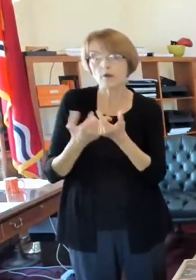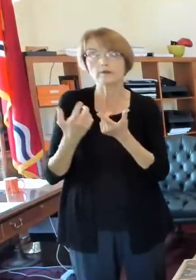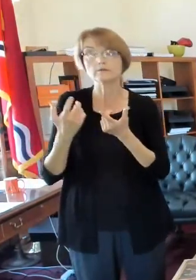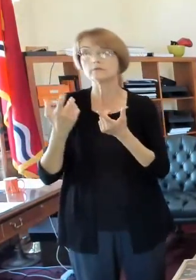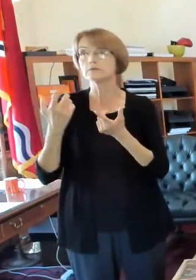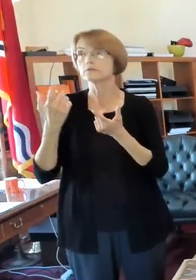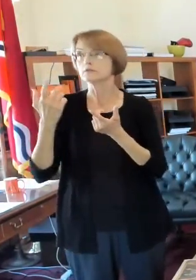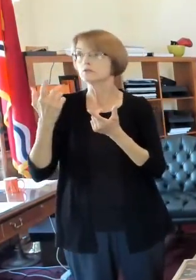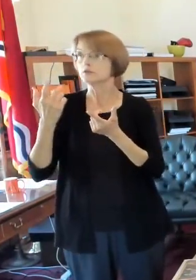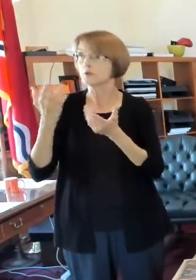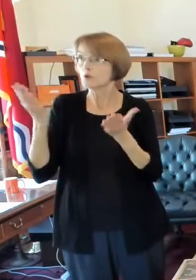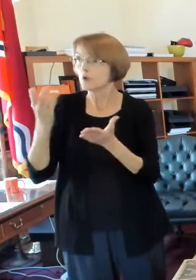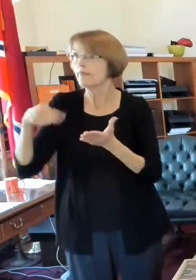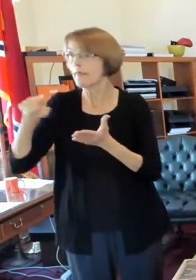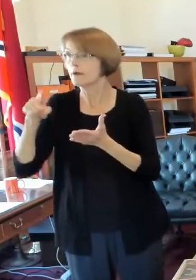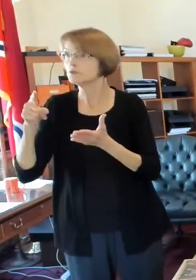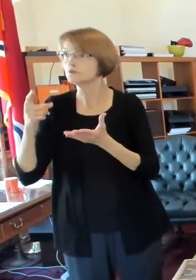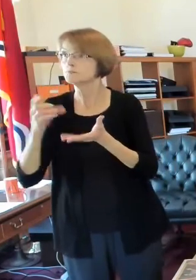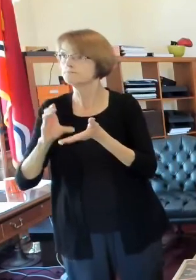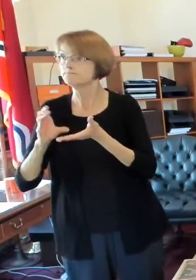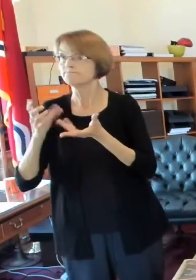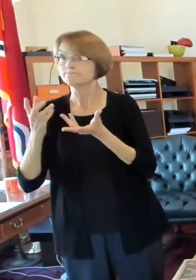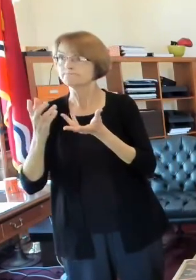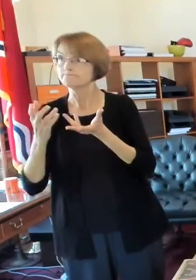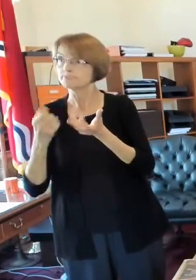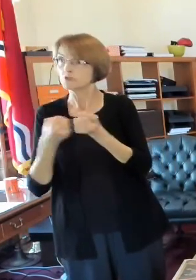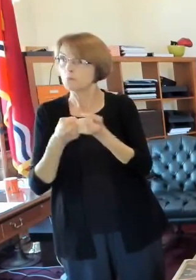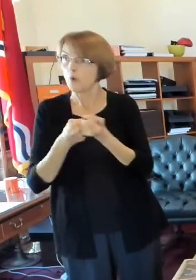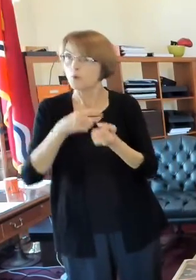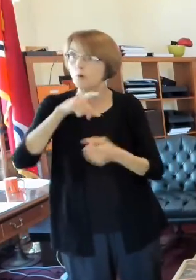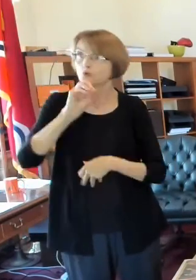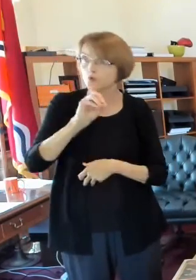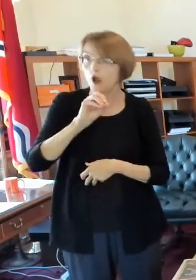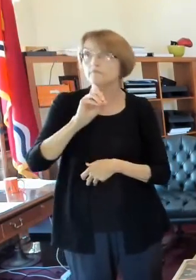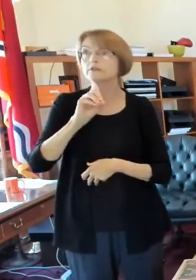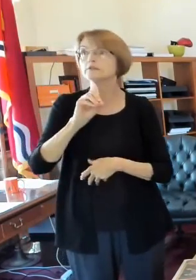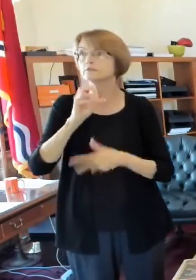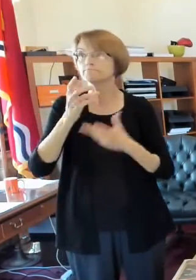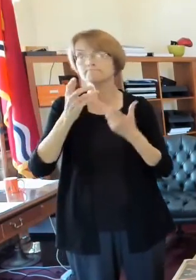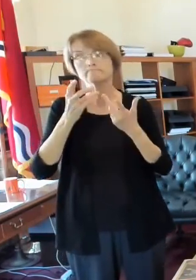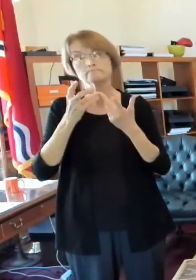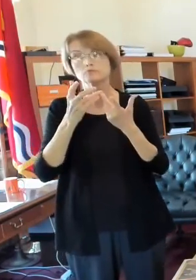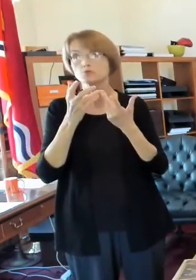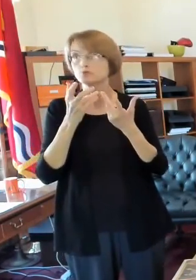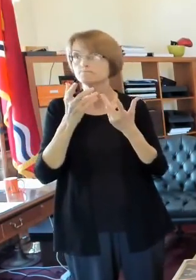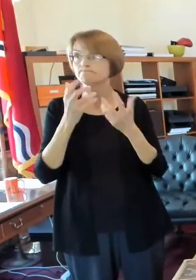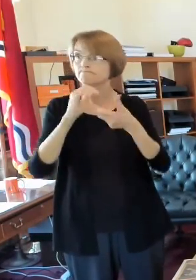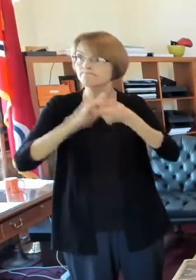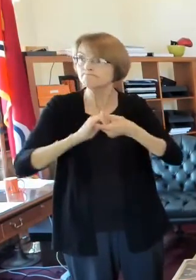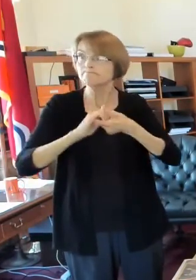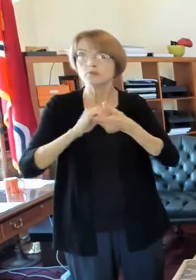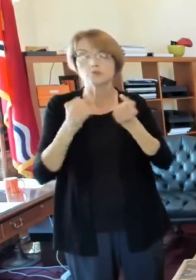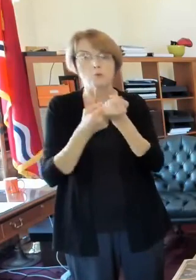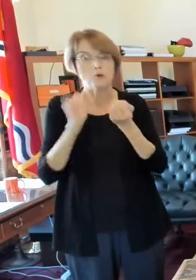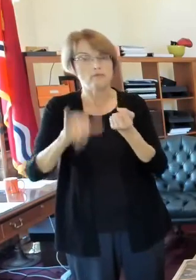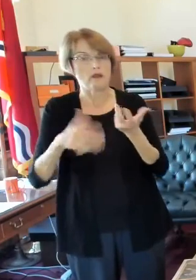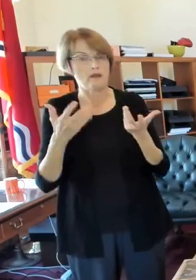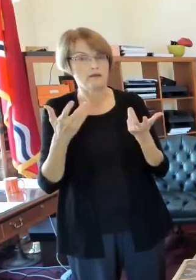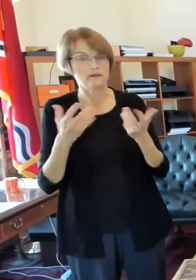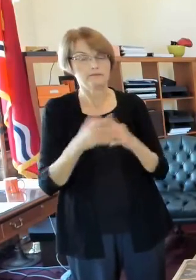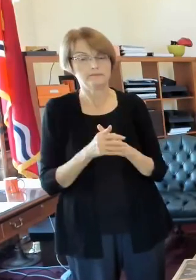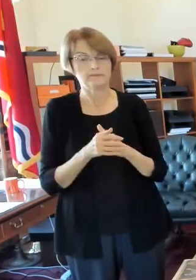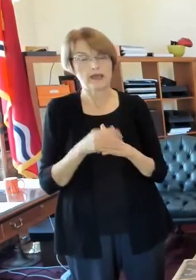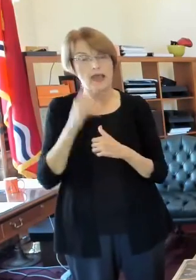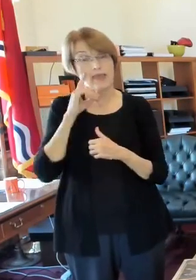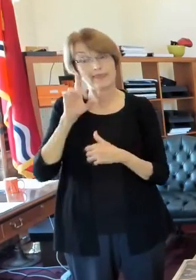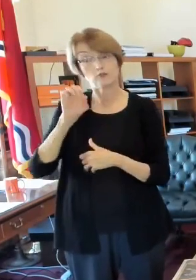I think these ballot boxes, drop boxes, would be a very good